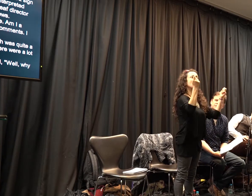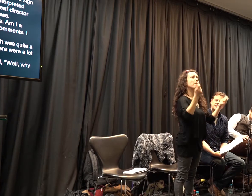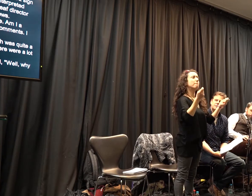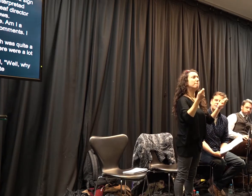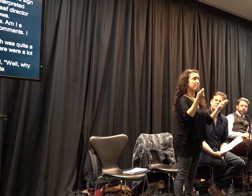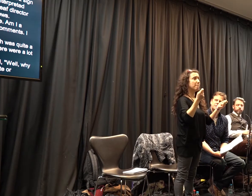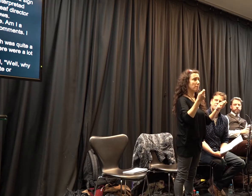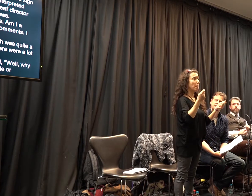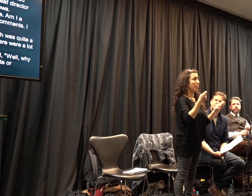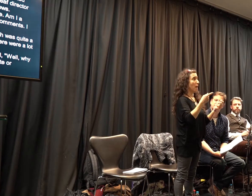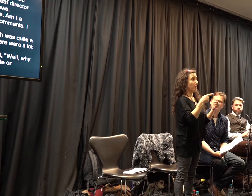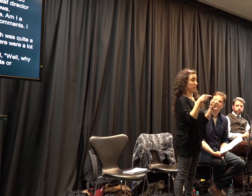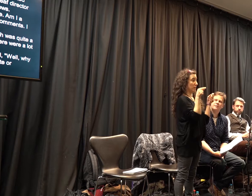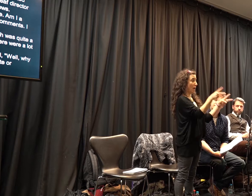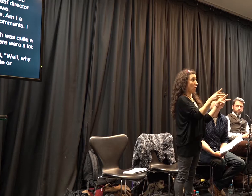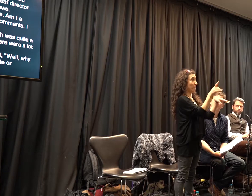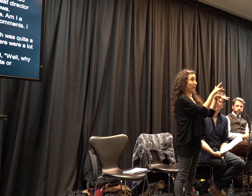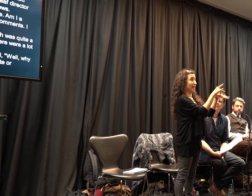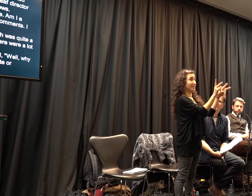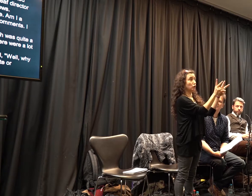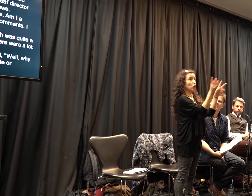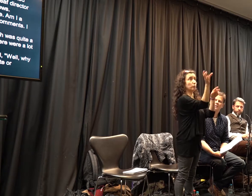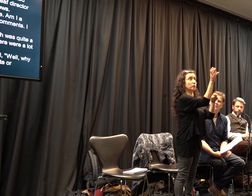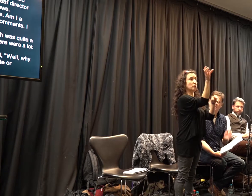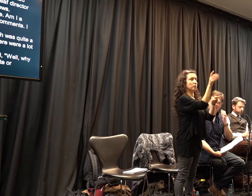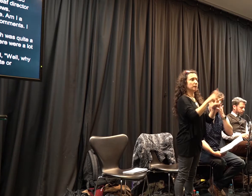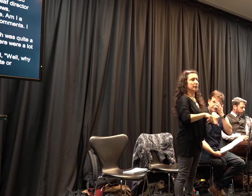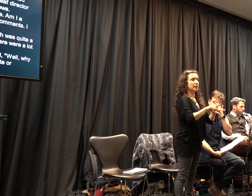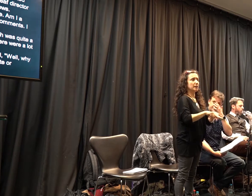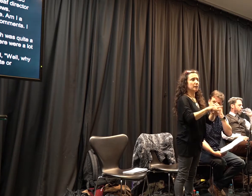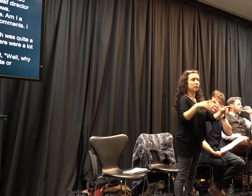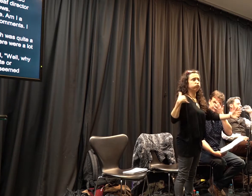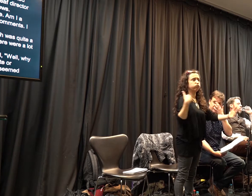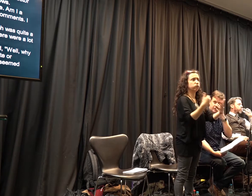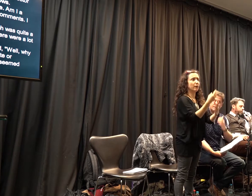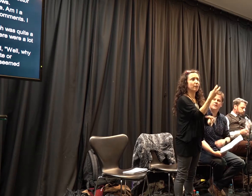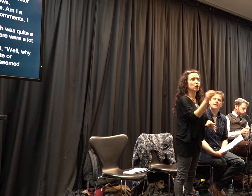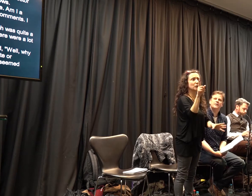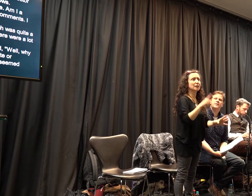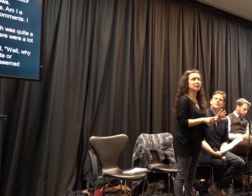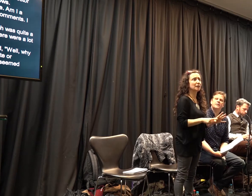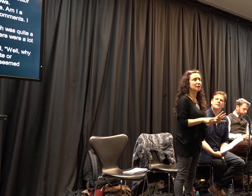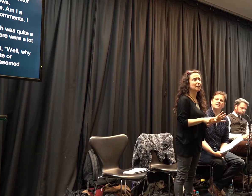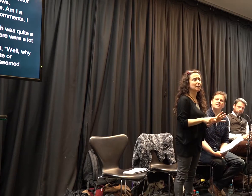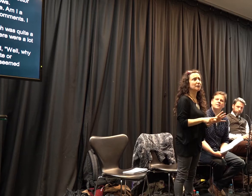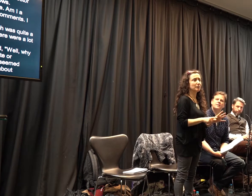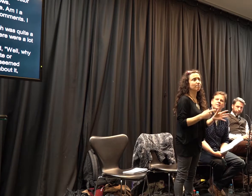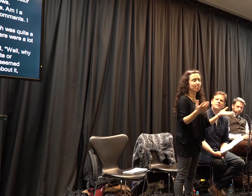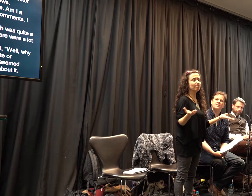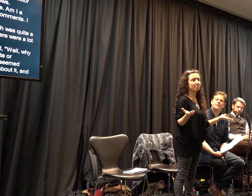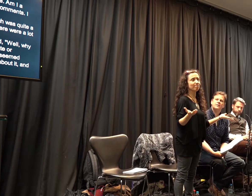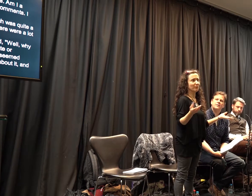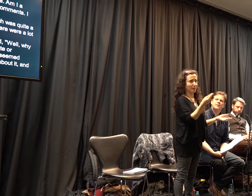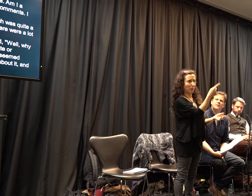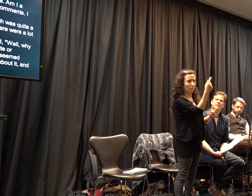Because a lot of deaf people, it seemed, wanted to bring up this discussion and talk about it. And that style of BSL sign